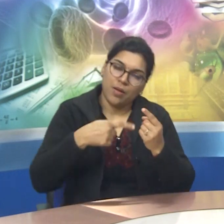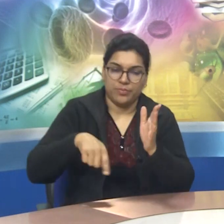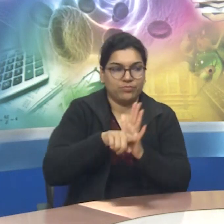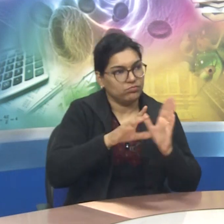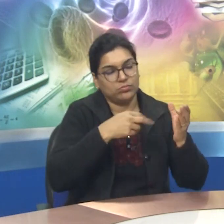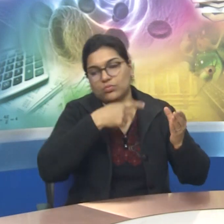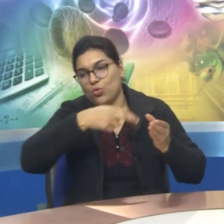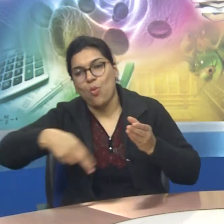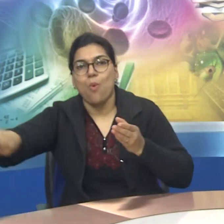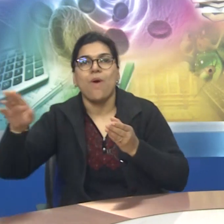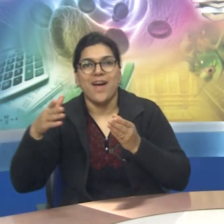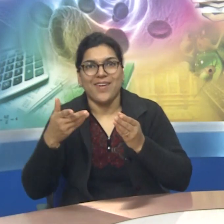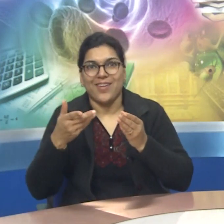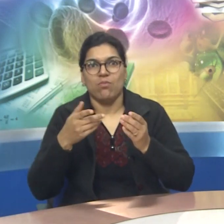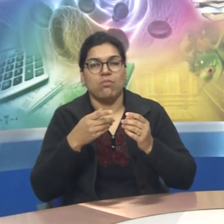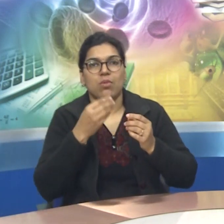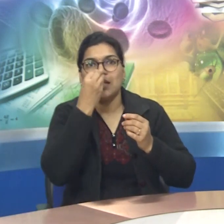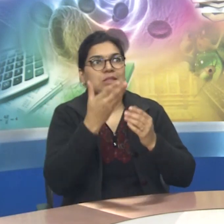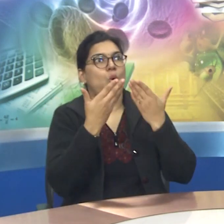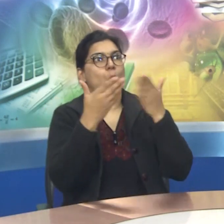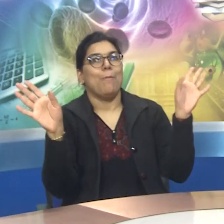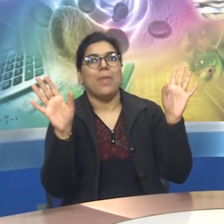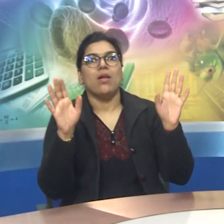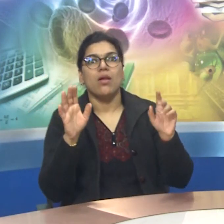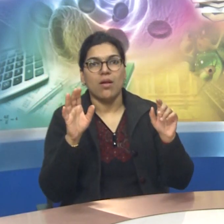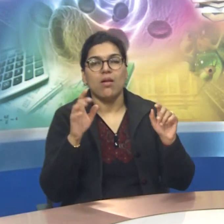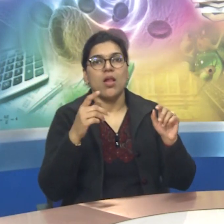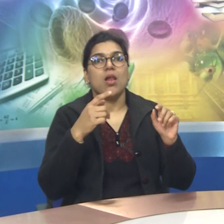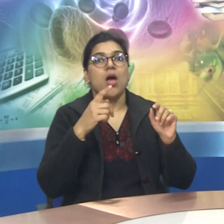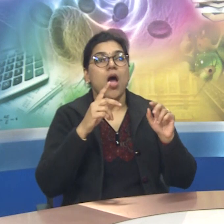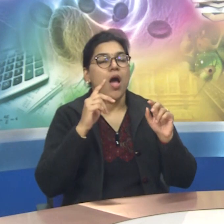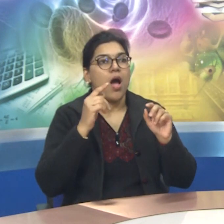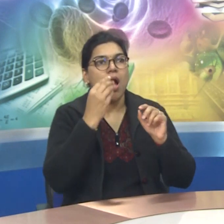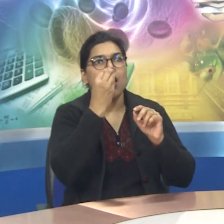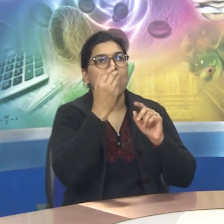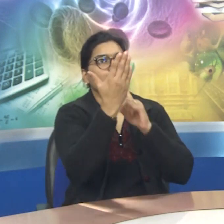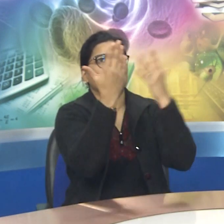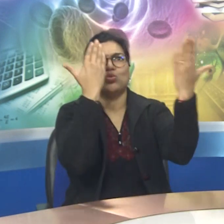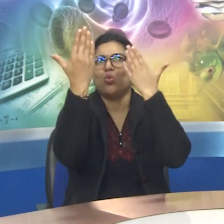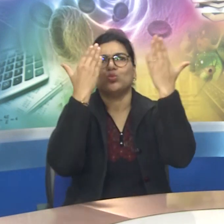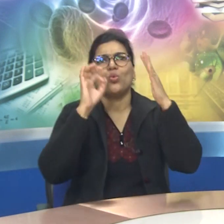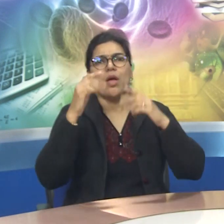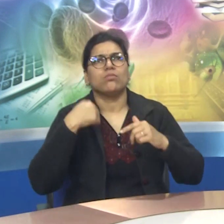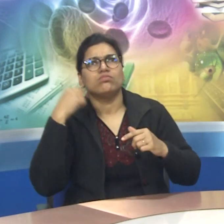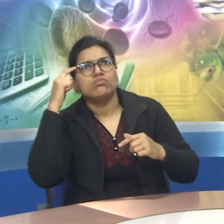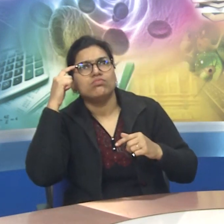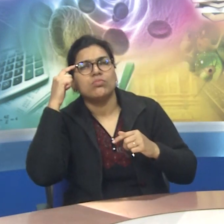When any reader can easily select the books in an open access easily, then